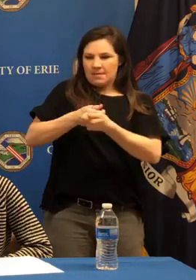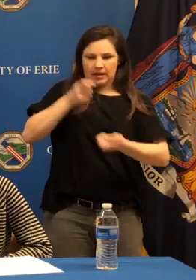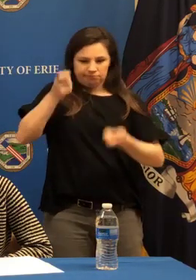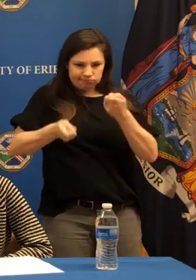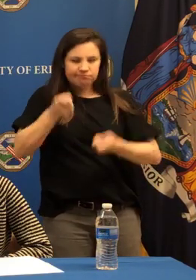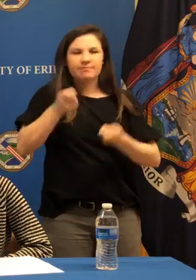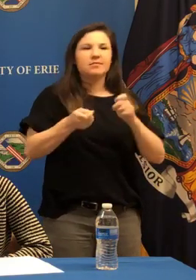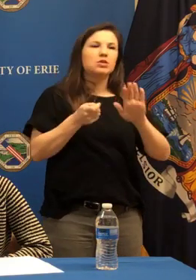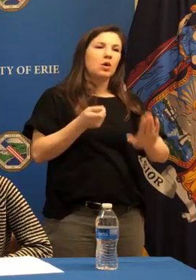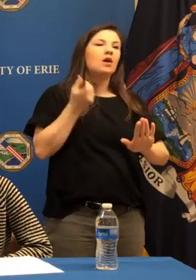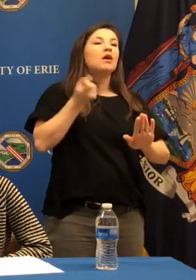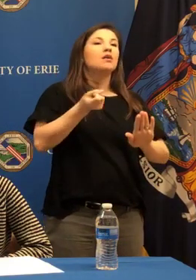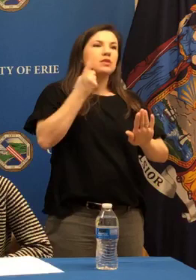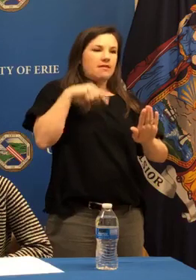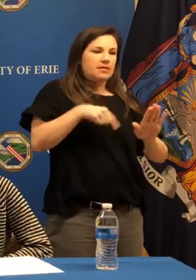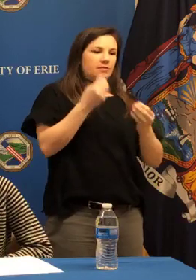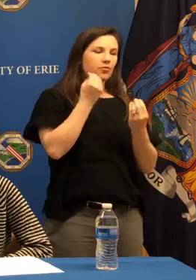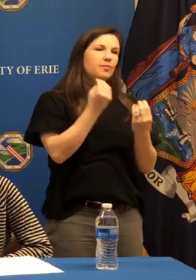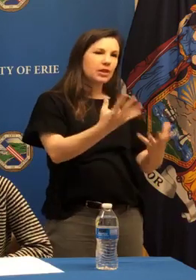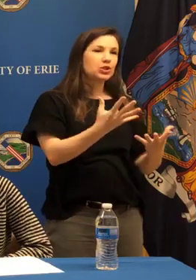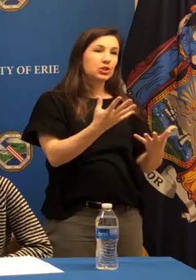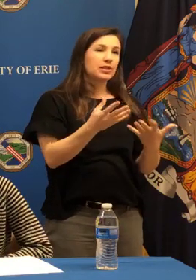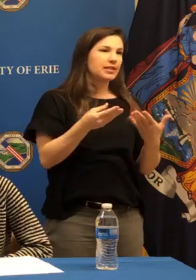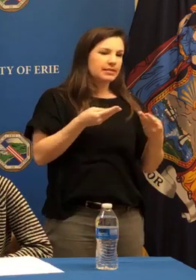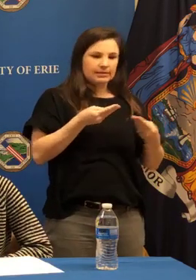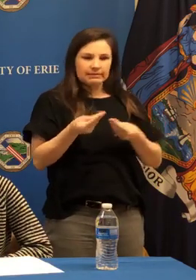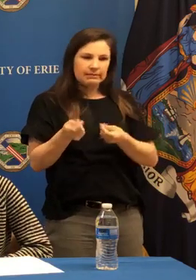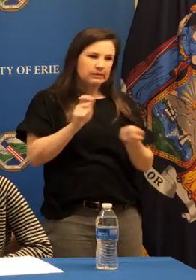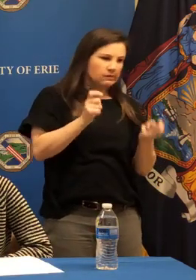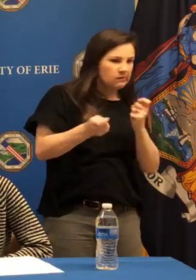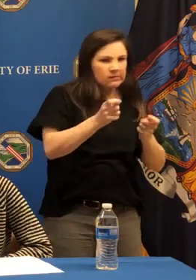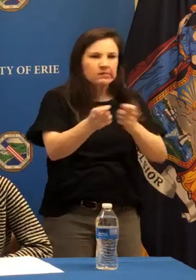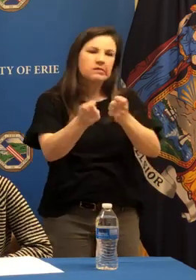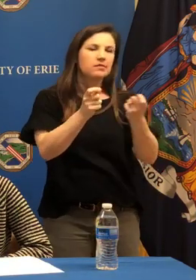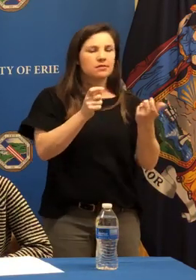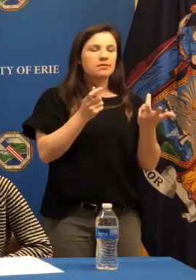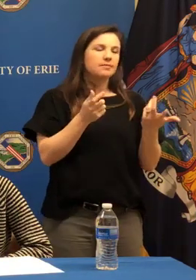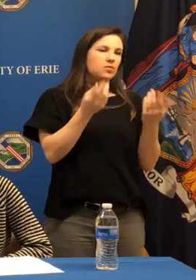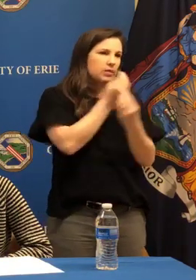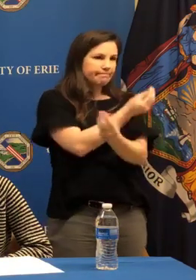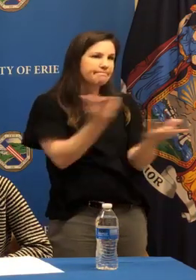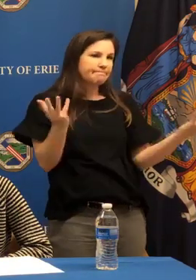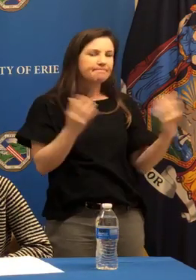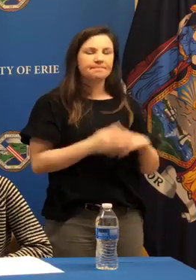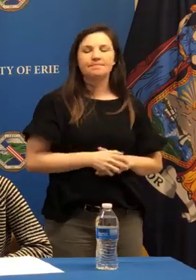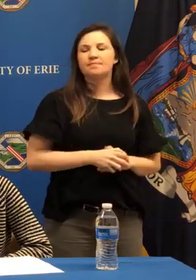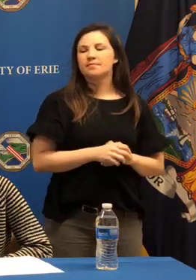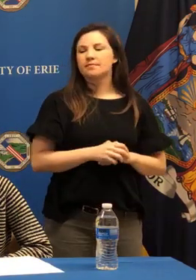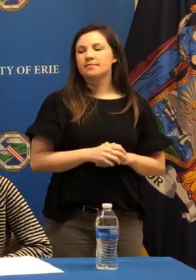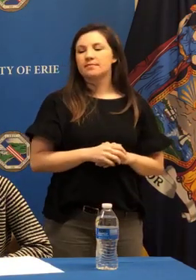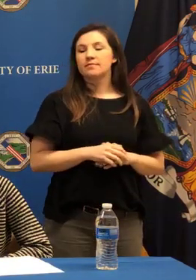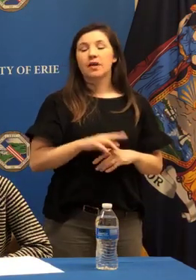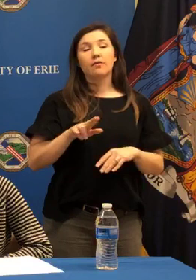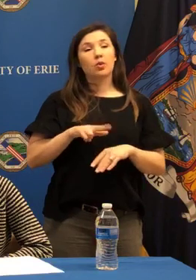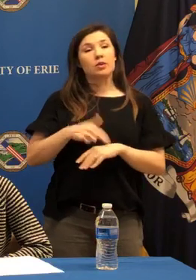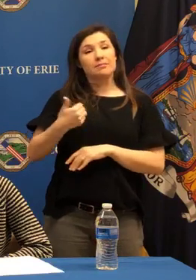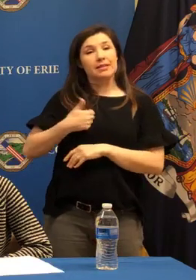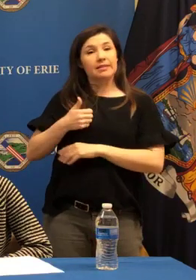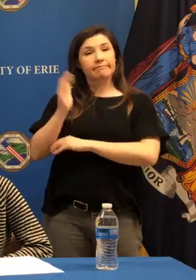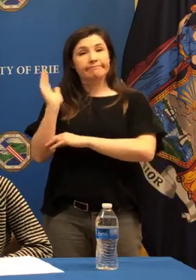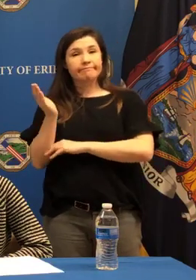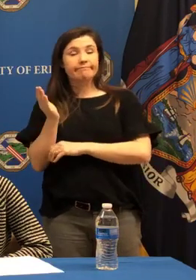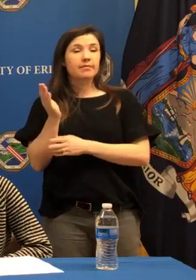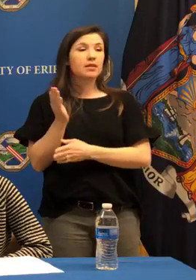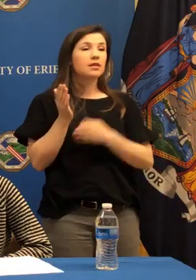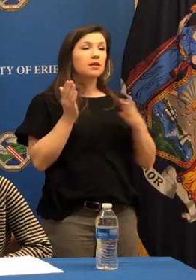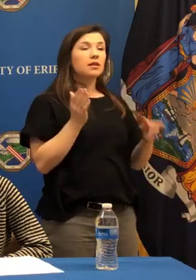we want people to understand that this information is very fluid. So, of course, you are going to hear from myself, but you're also going to hear